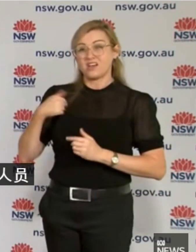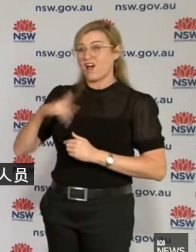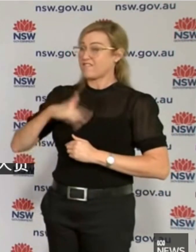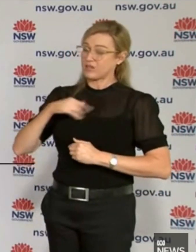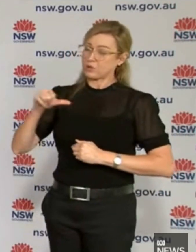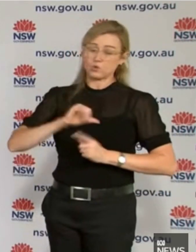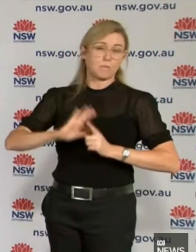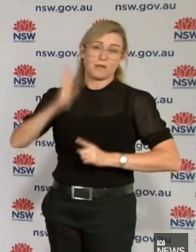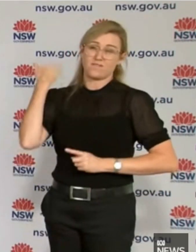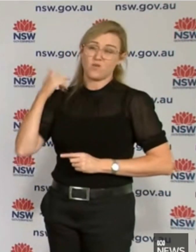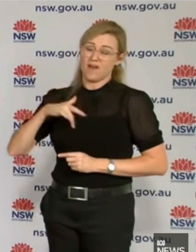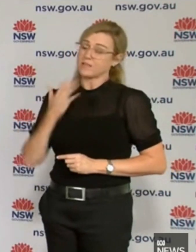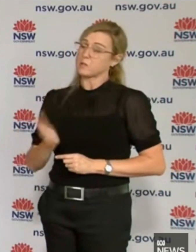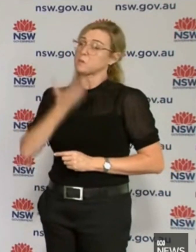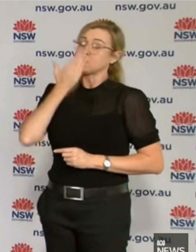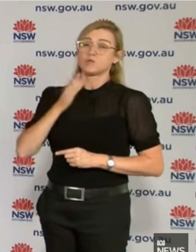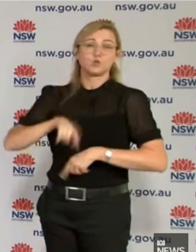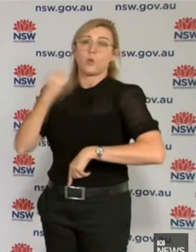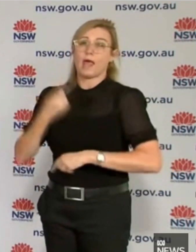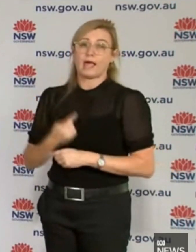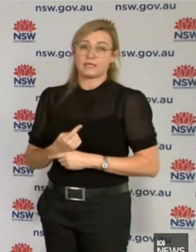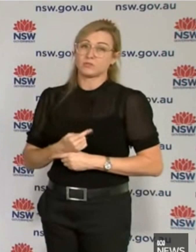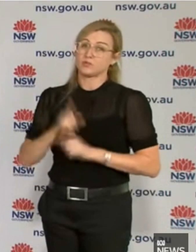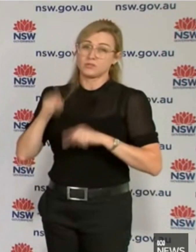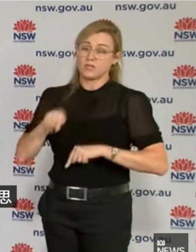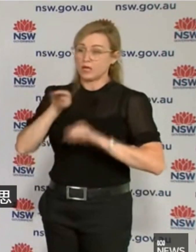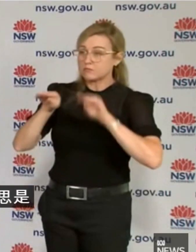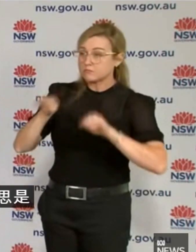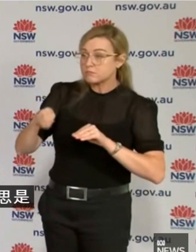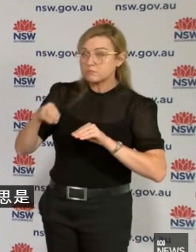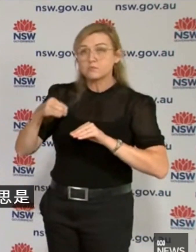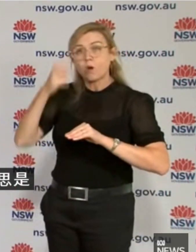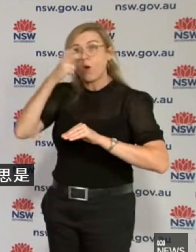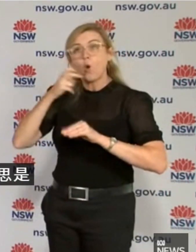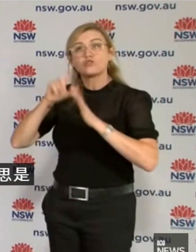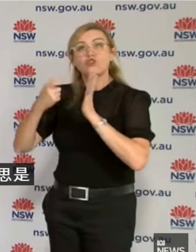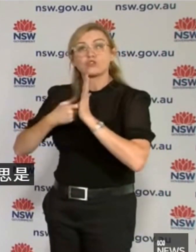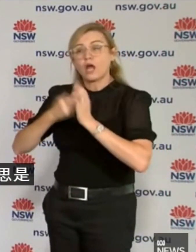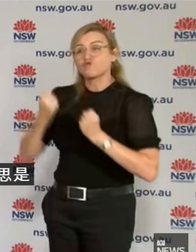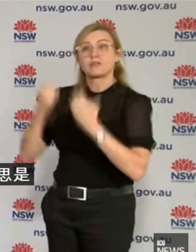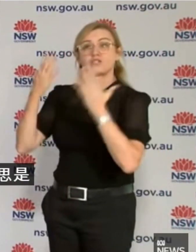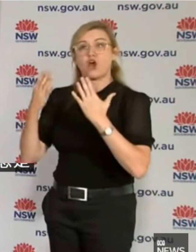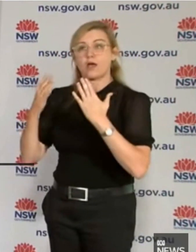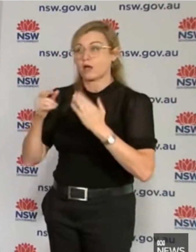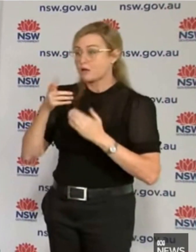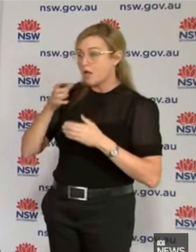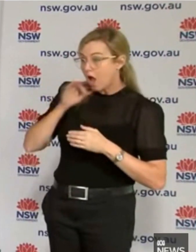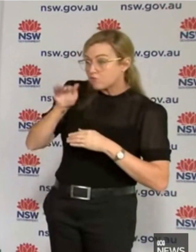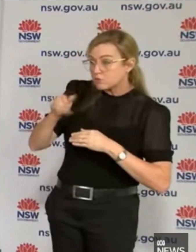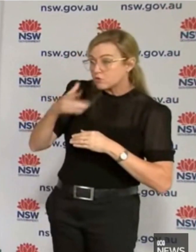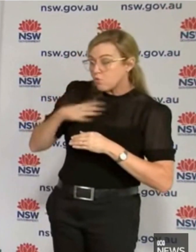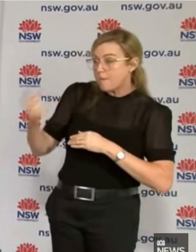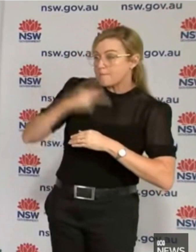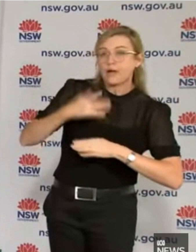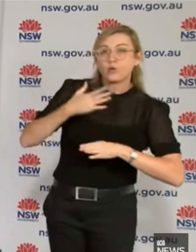help with the hospital system at the moment? No, I think that the health system, you're asking the government minister, but it's actually